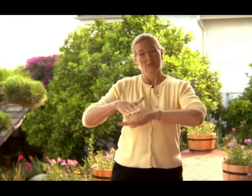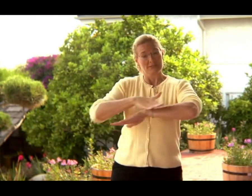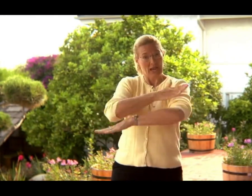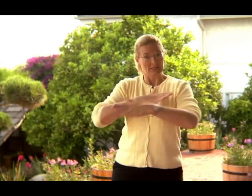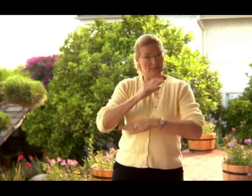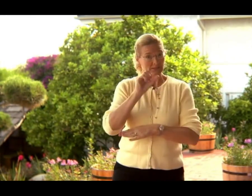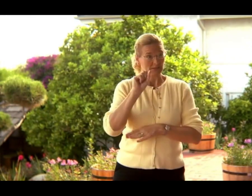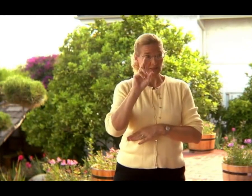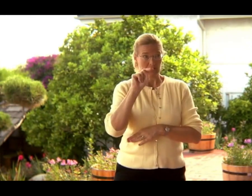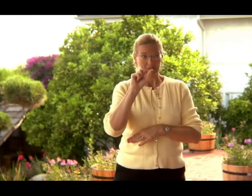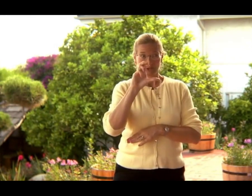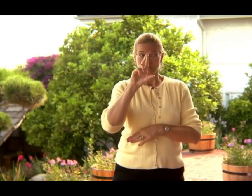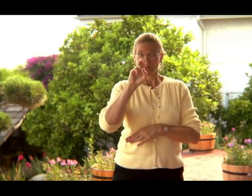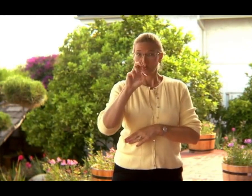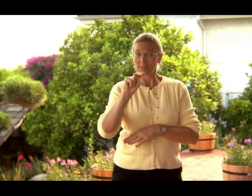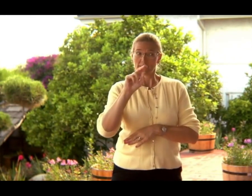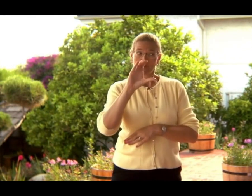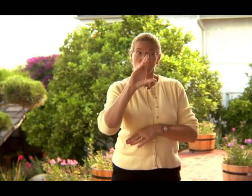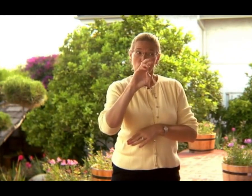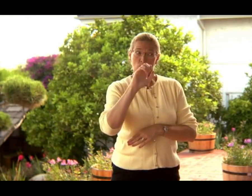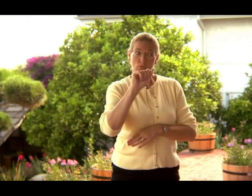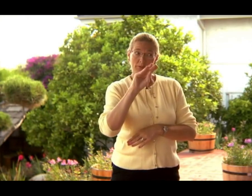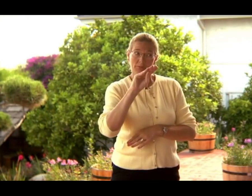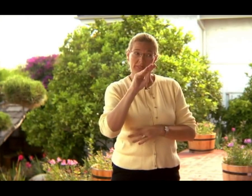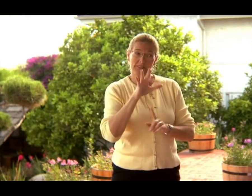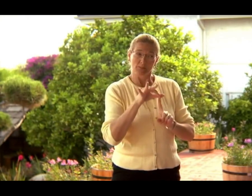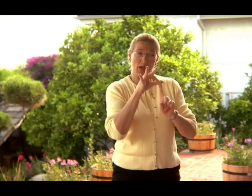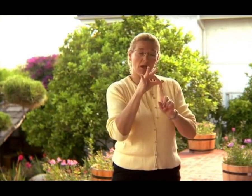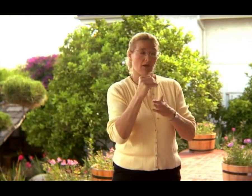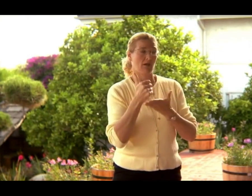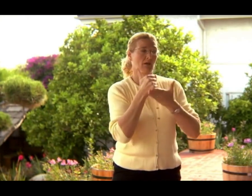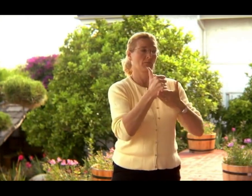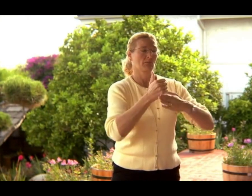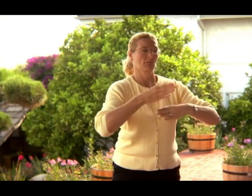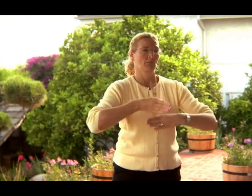A sunscreen is a special cream that helps to block the sun from getting into your skin.